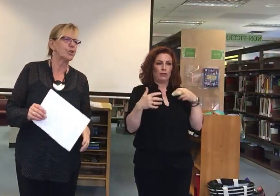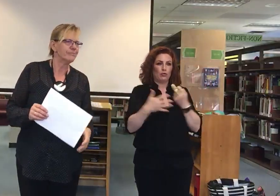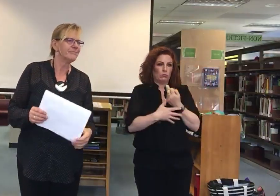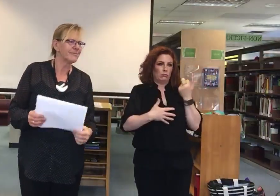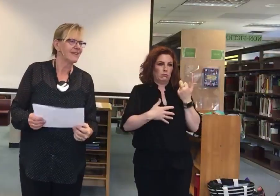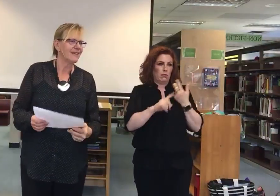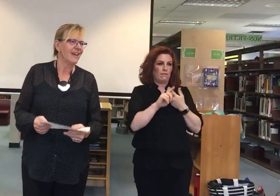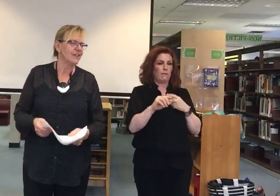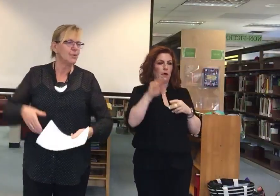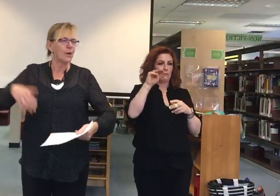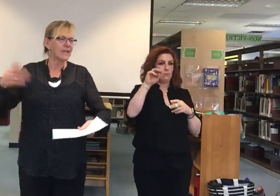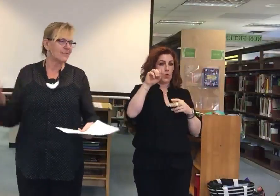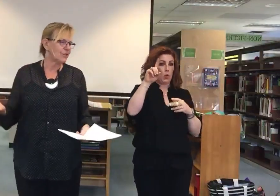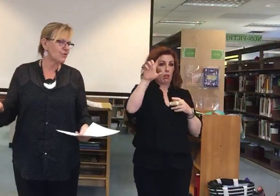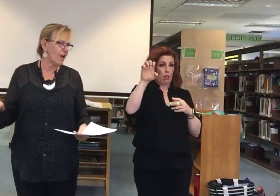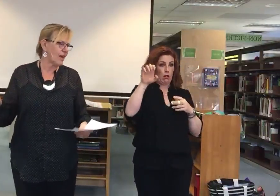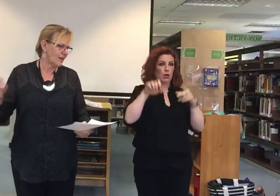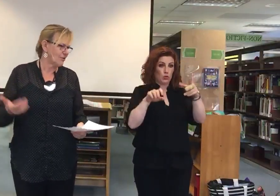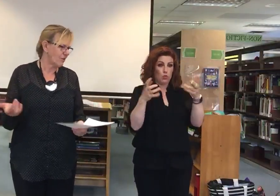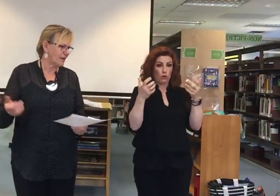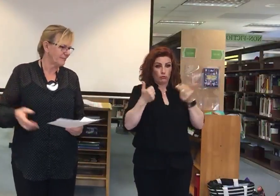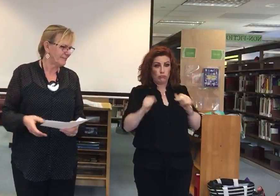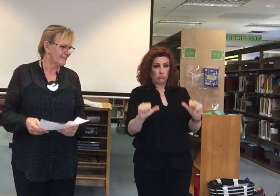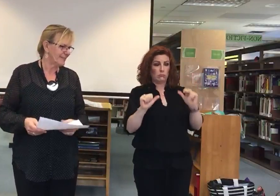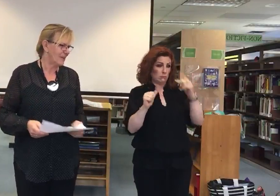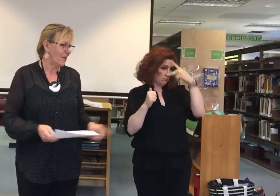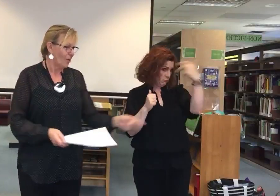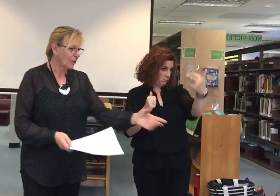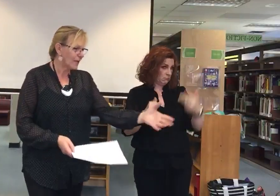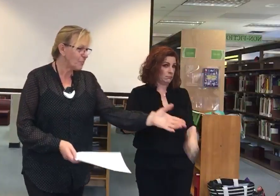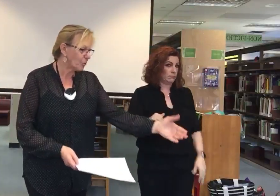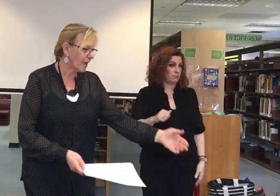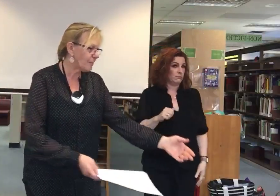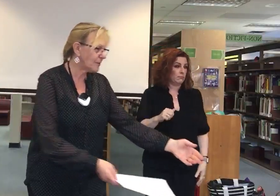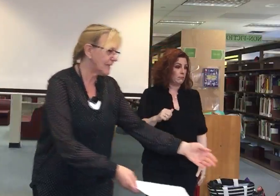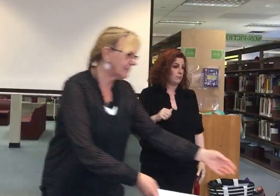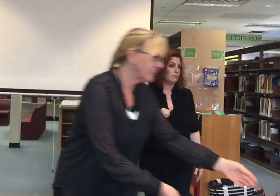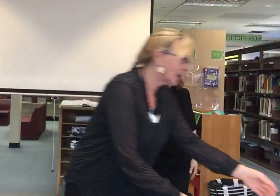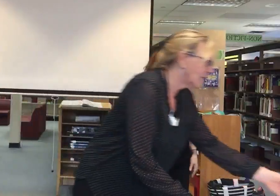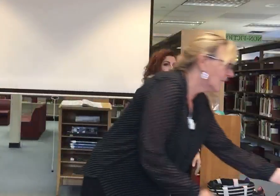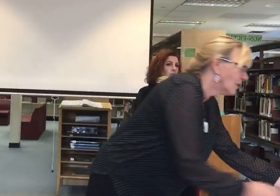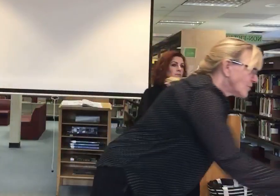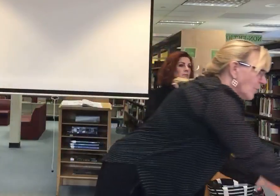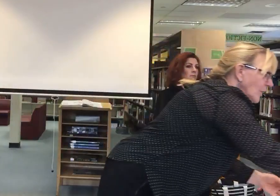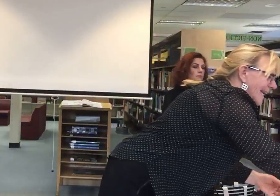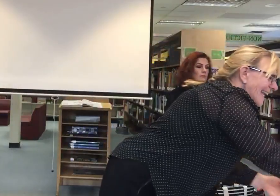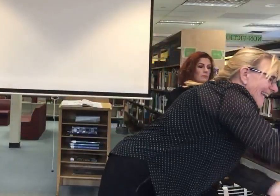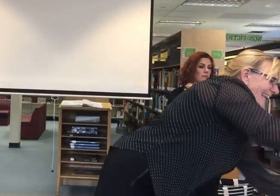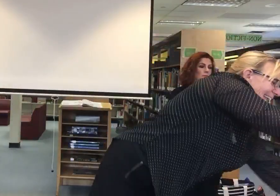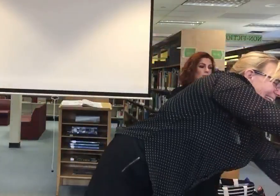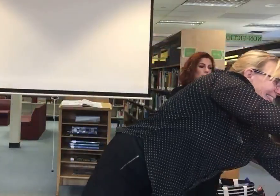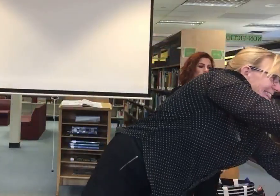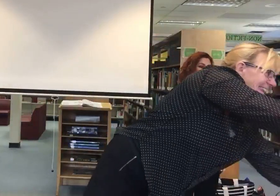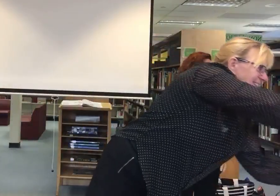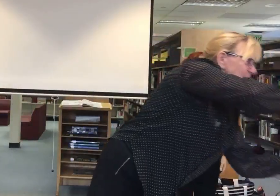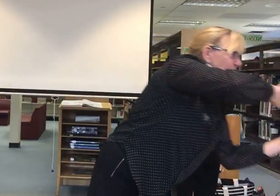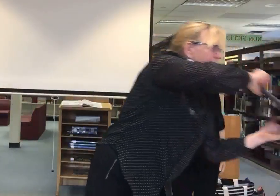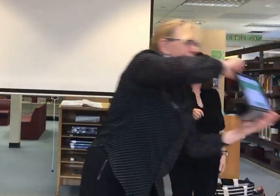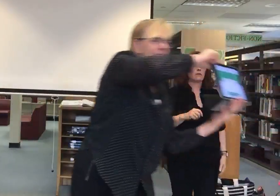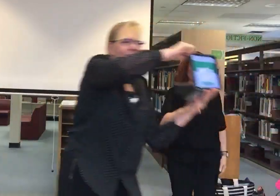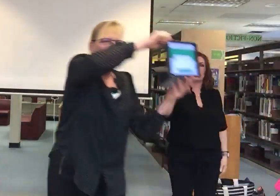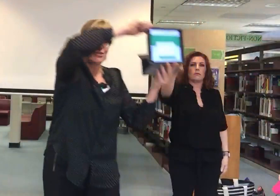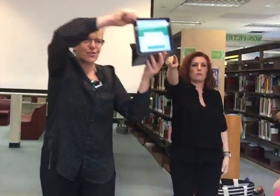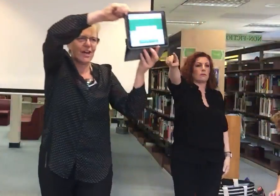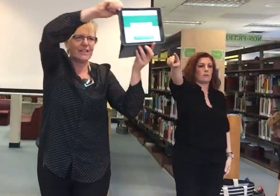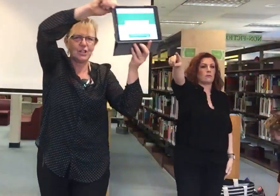off the Moodle. And if you want to give it a try, great. Yeah, can I hold that, Mary? So, this is